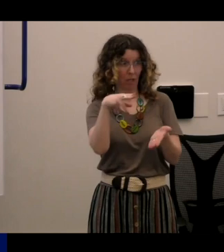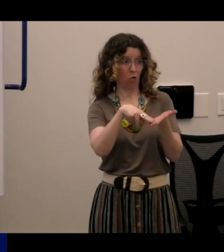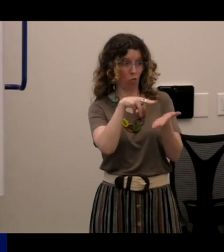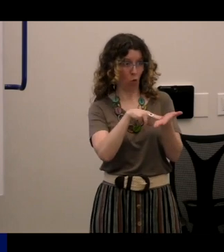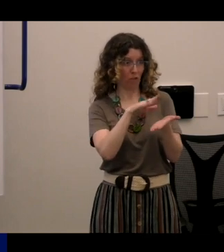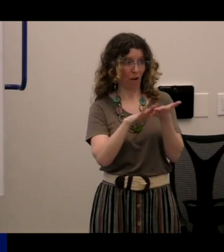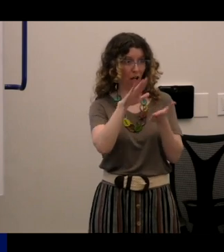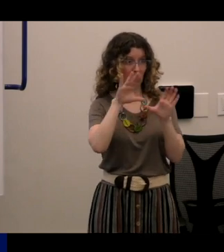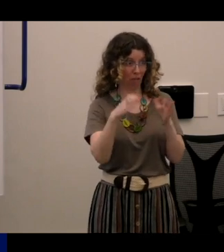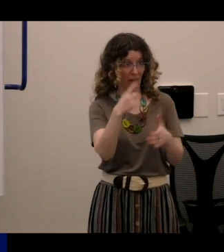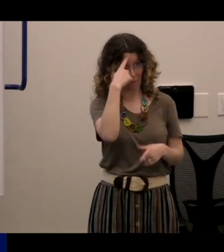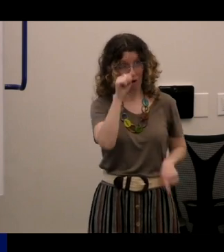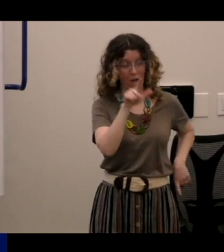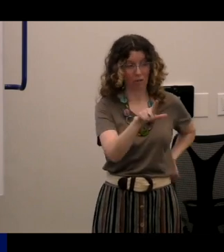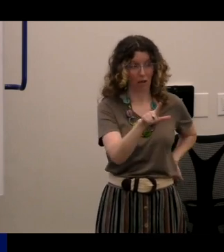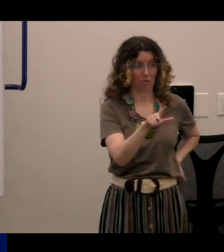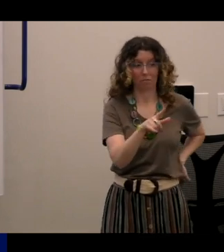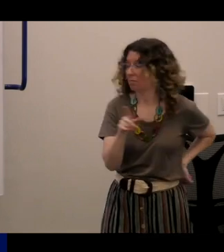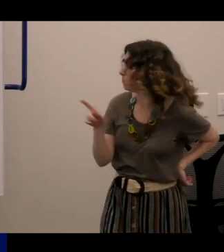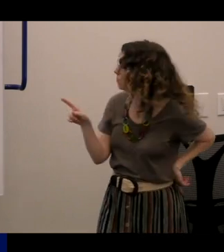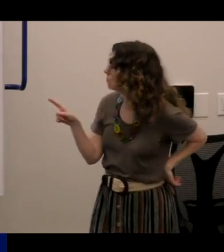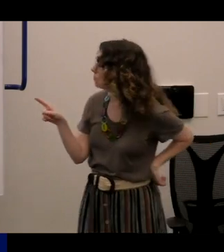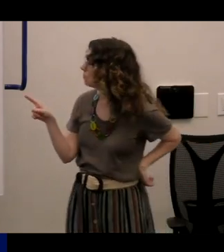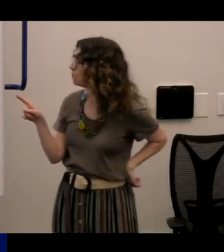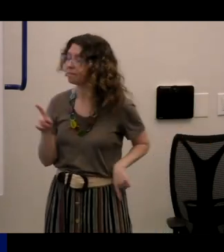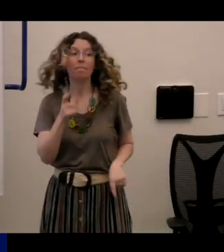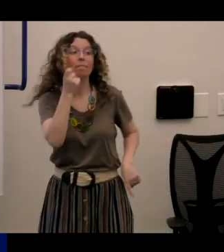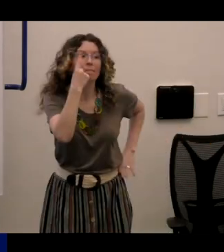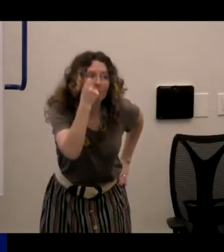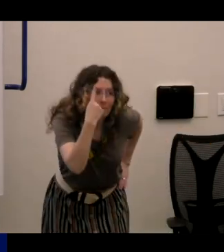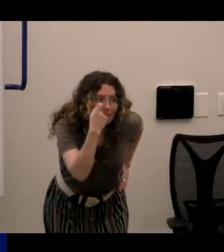90,000 students registered and enrolled in college classes for ASL.